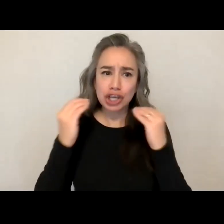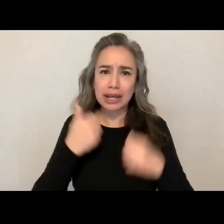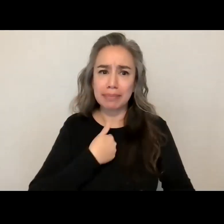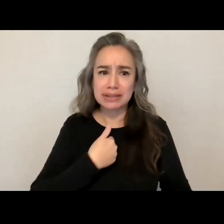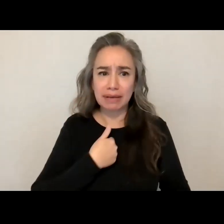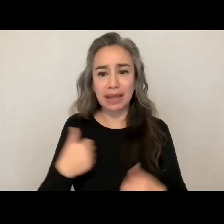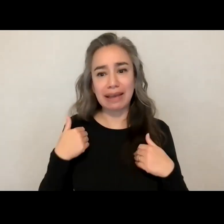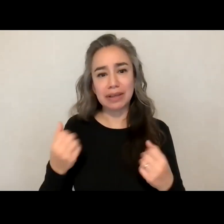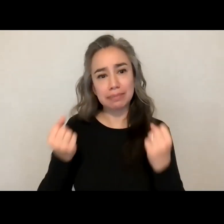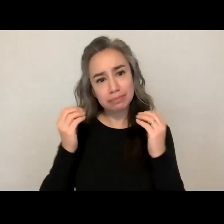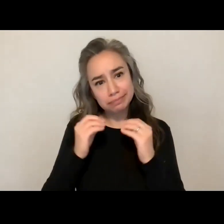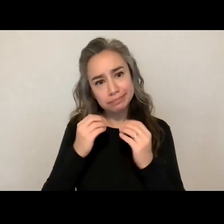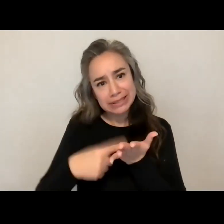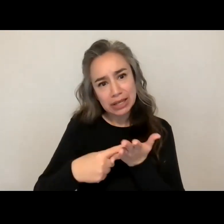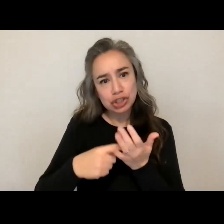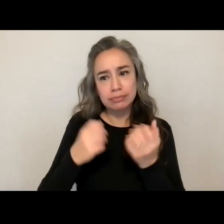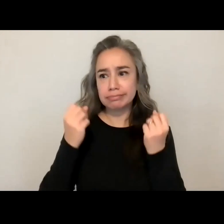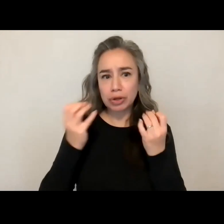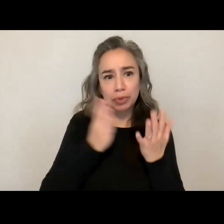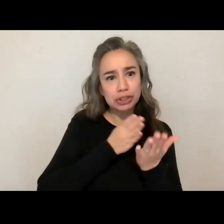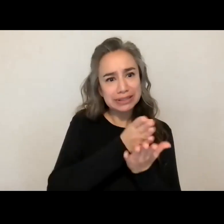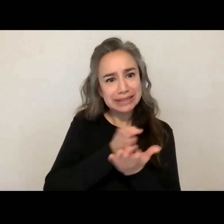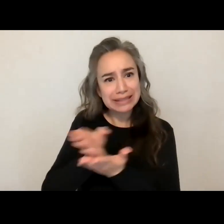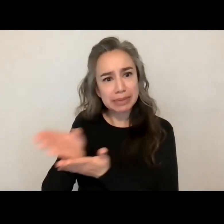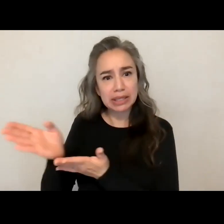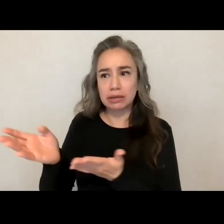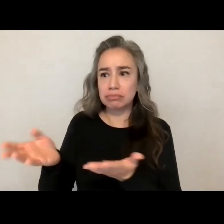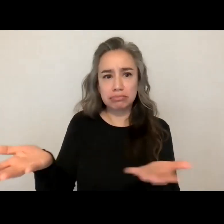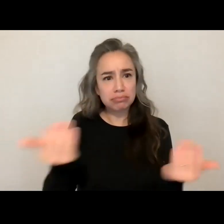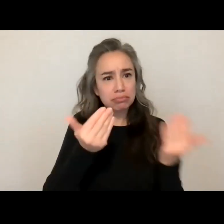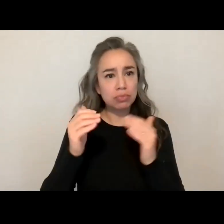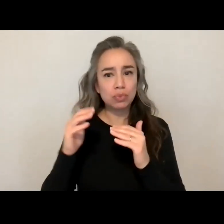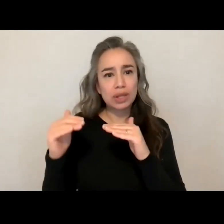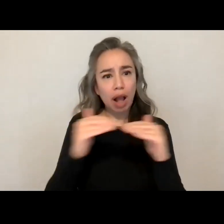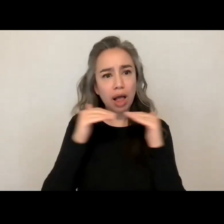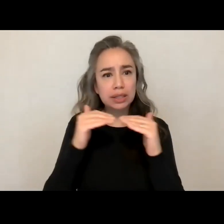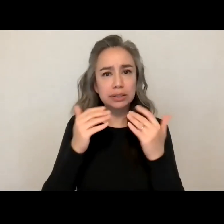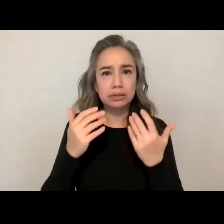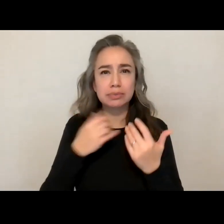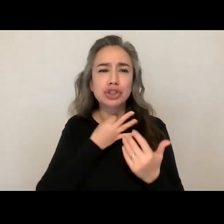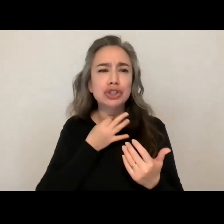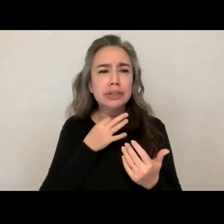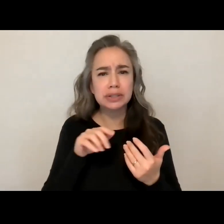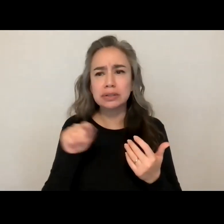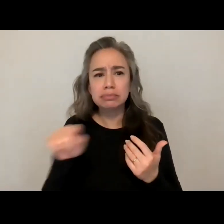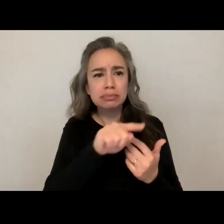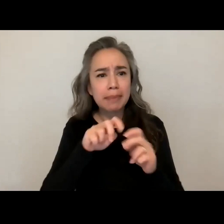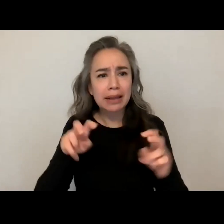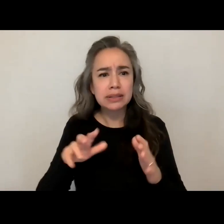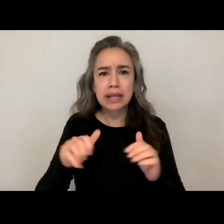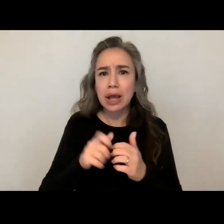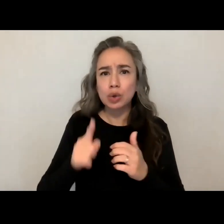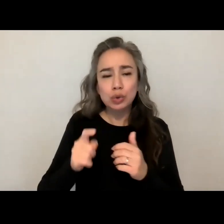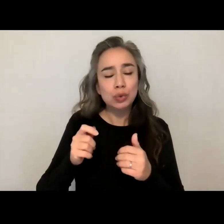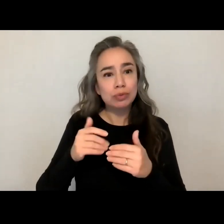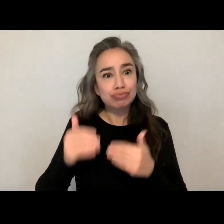interdisciplinary discussions with colleagues, but I would love to hear panelists' thoughts about how to make progress in these particular lines of